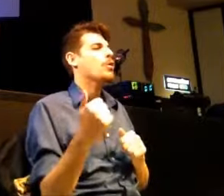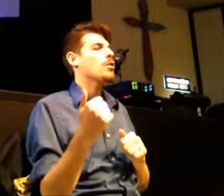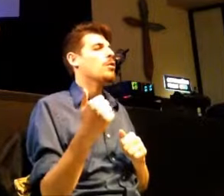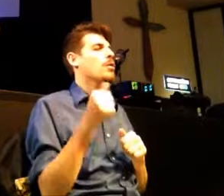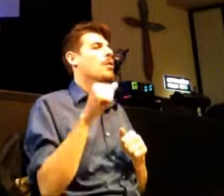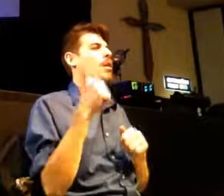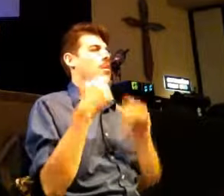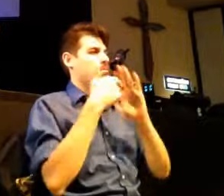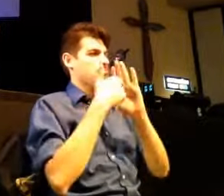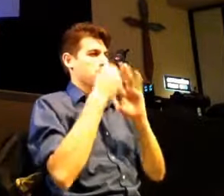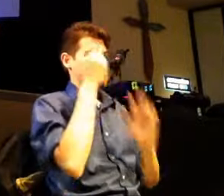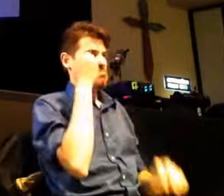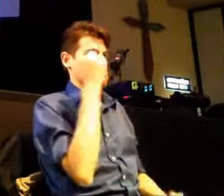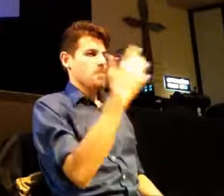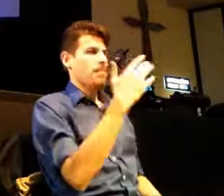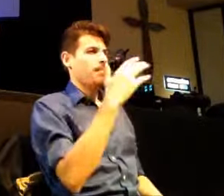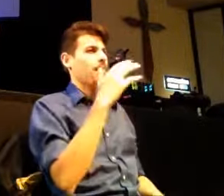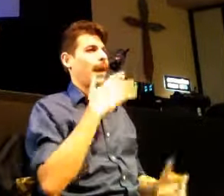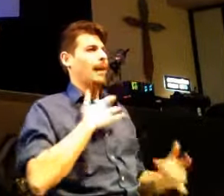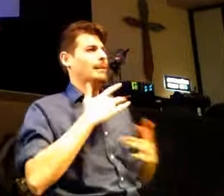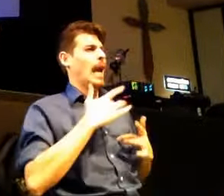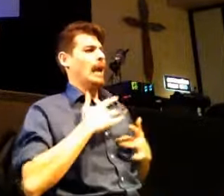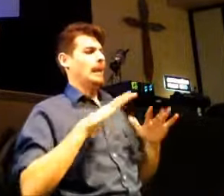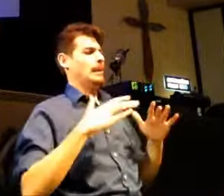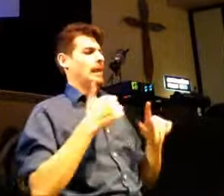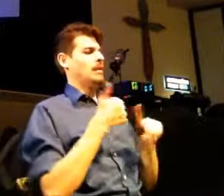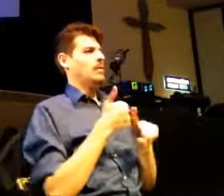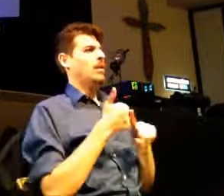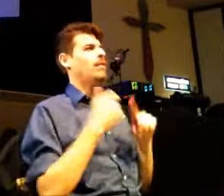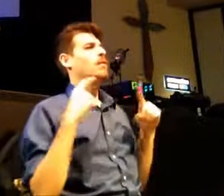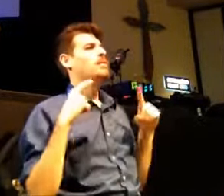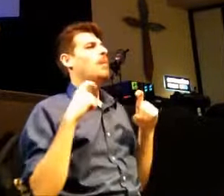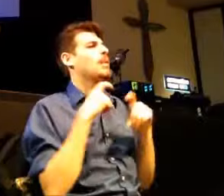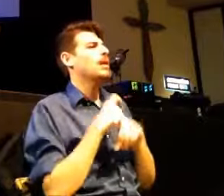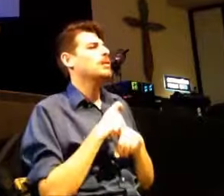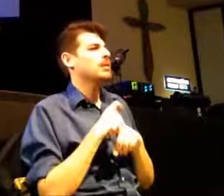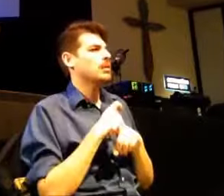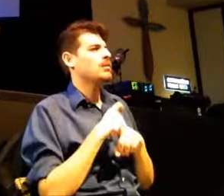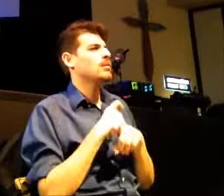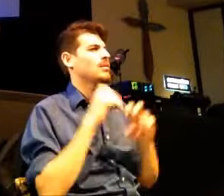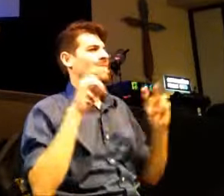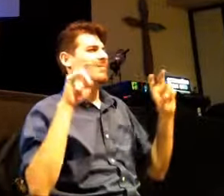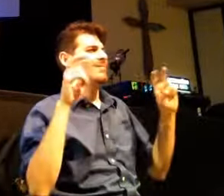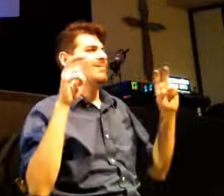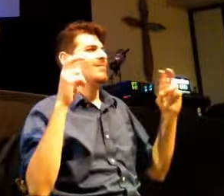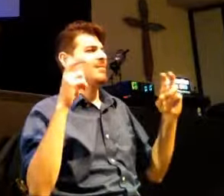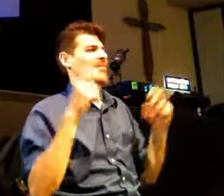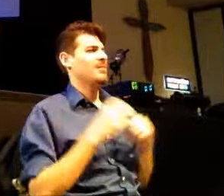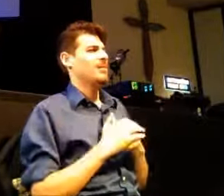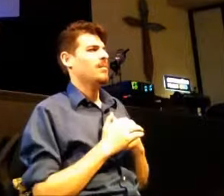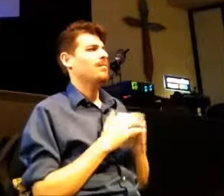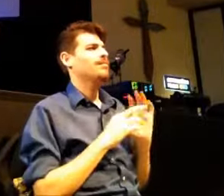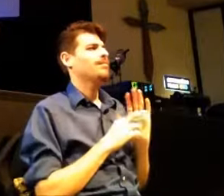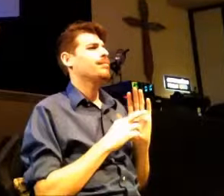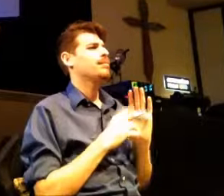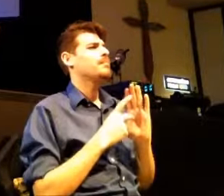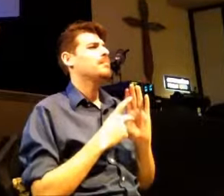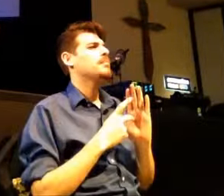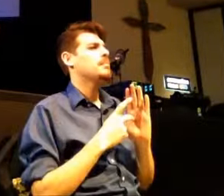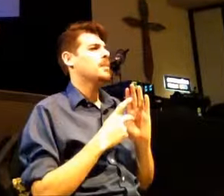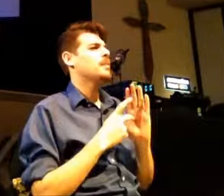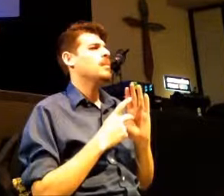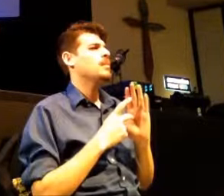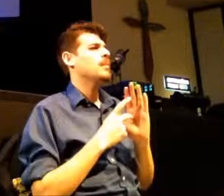is complex. And what I mean by this is that anxiety, there is a very